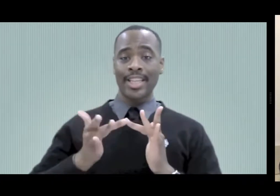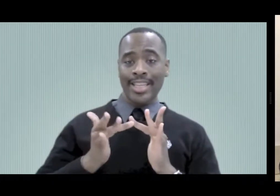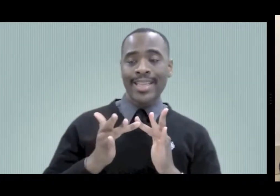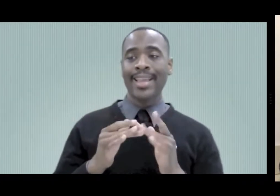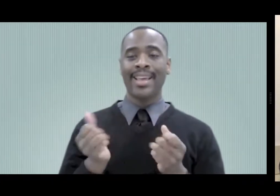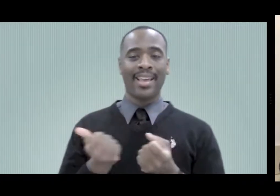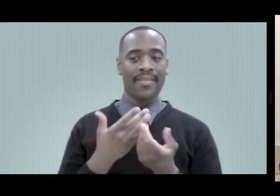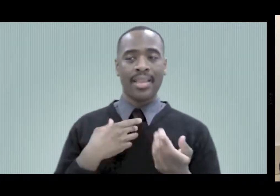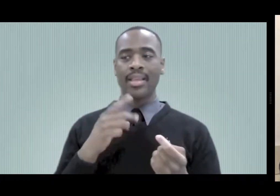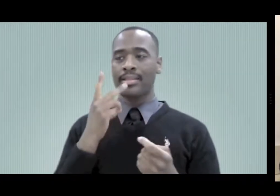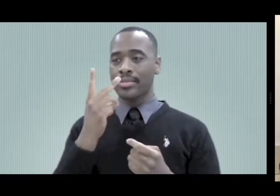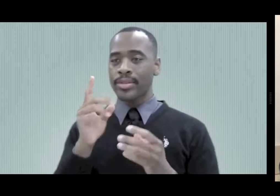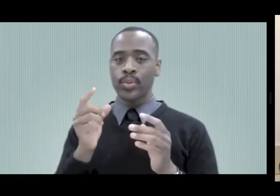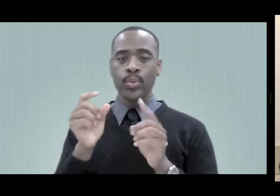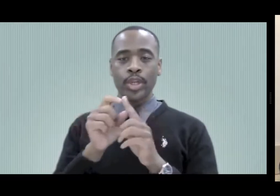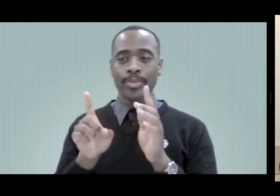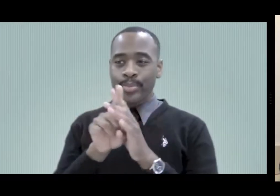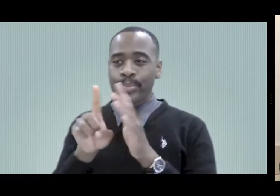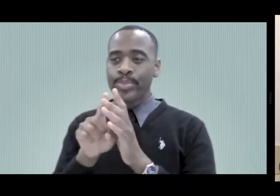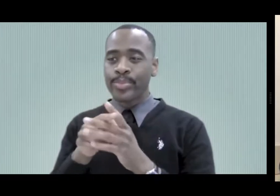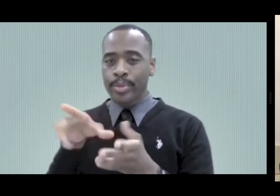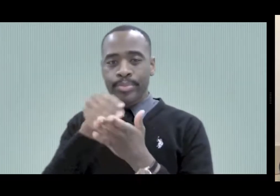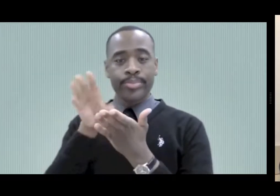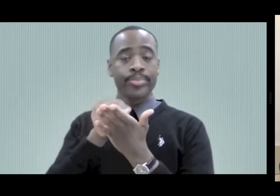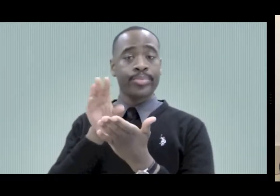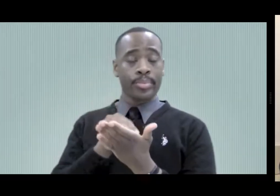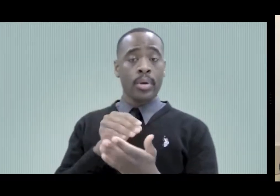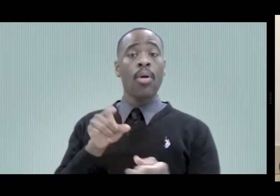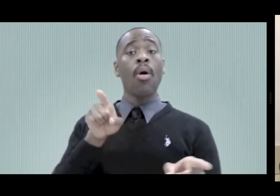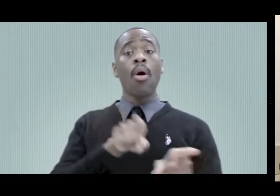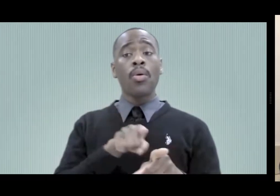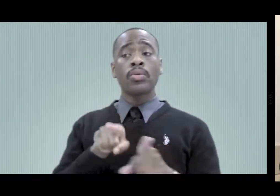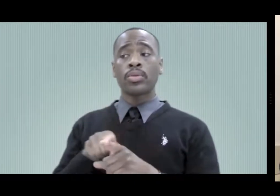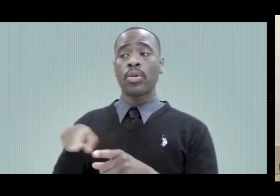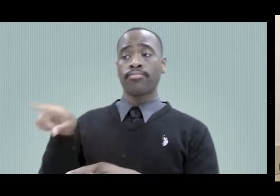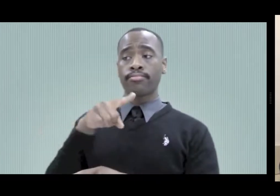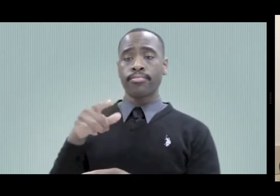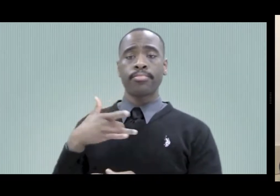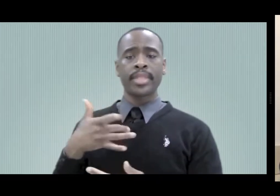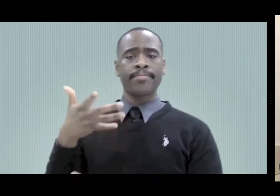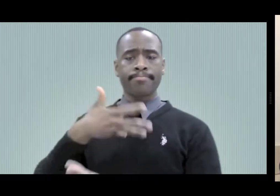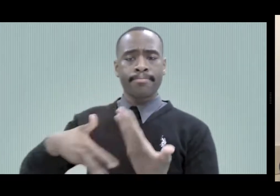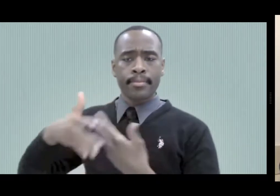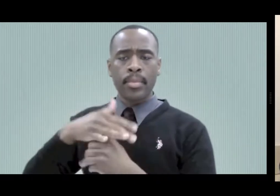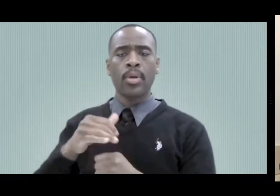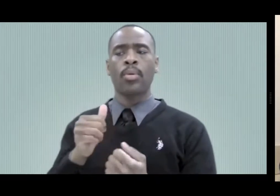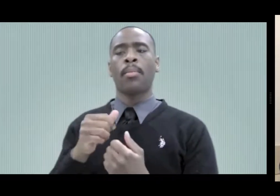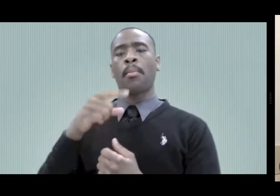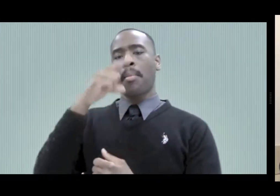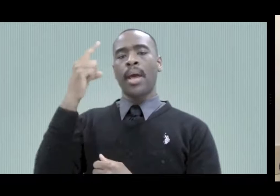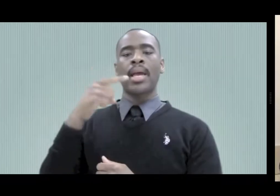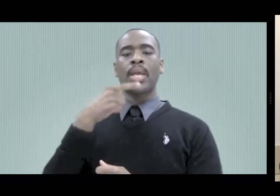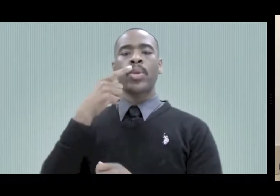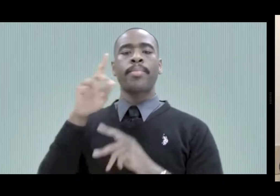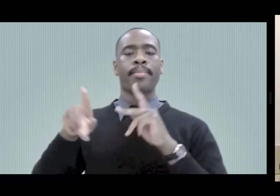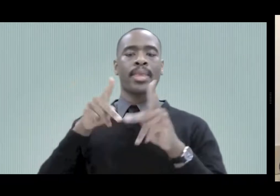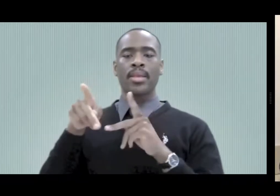about their experience with having access to technology and how this impacted their learning.